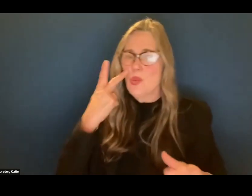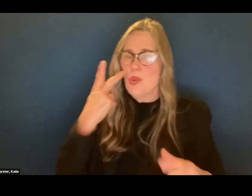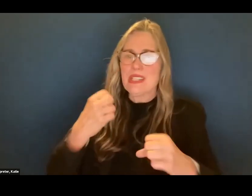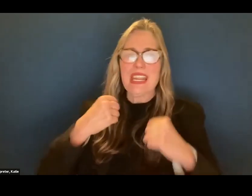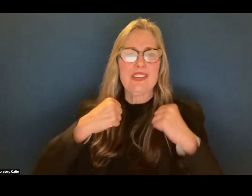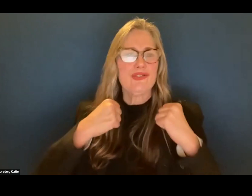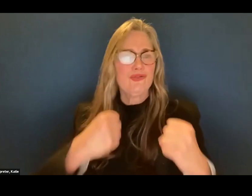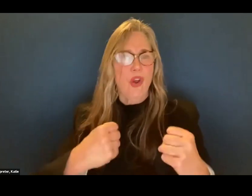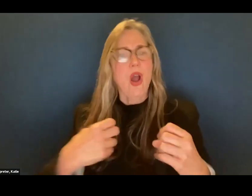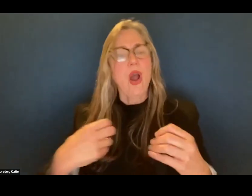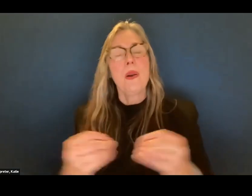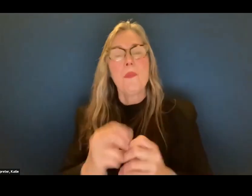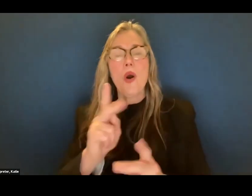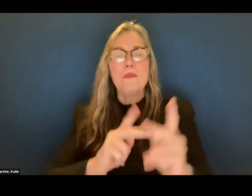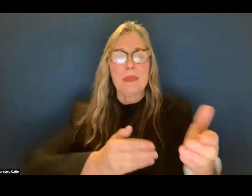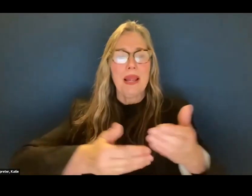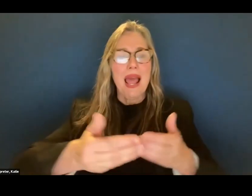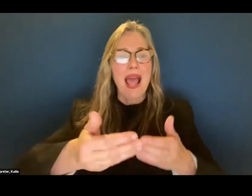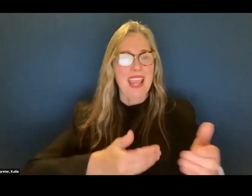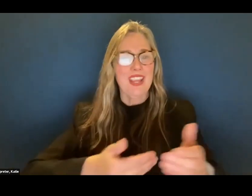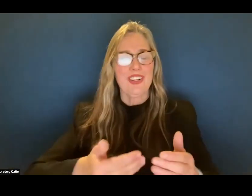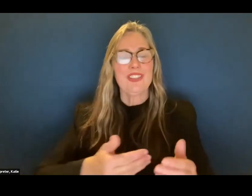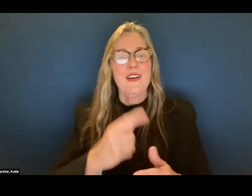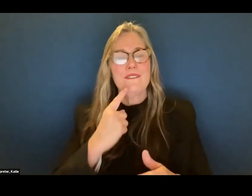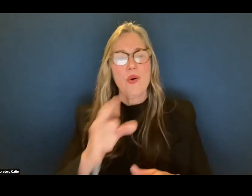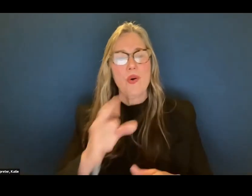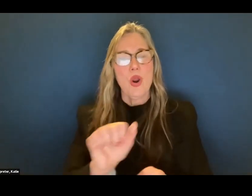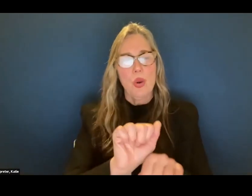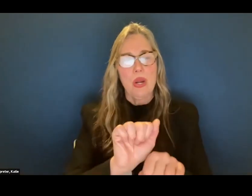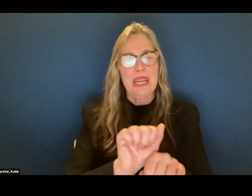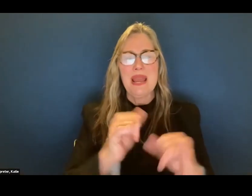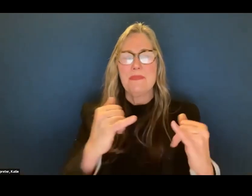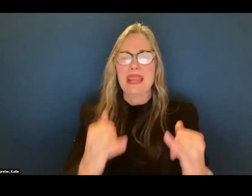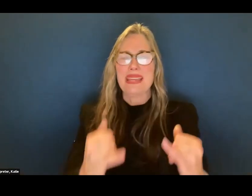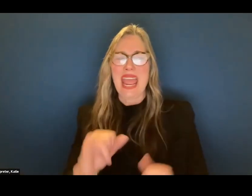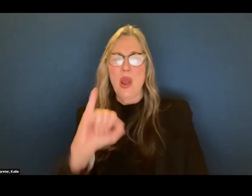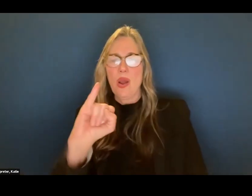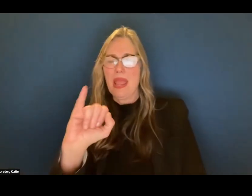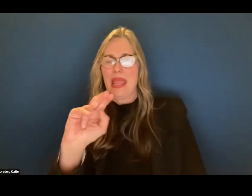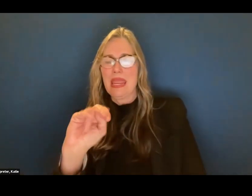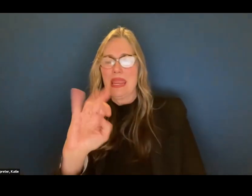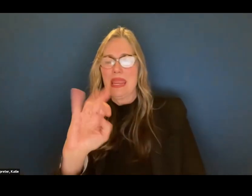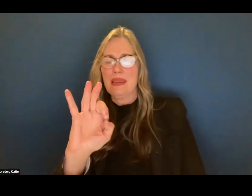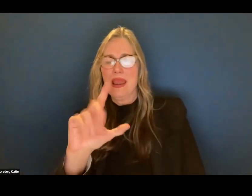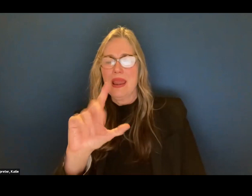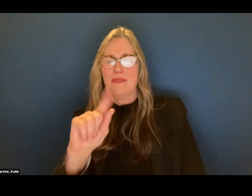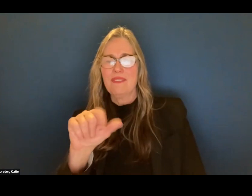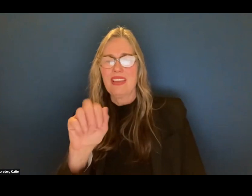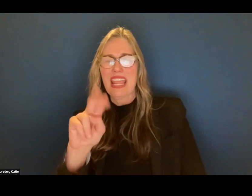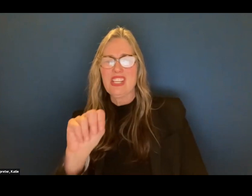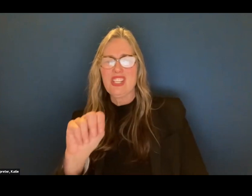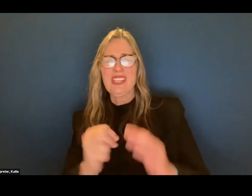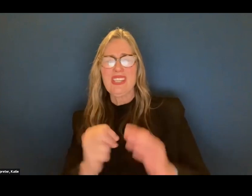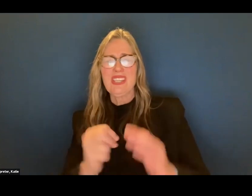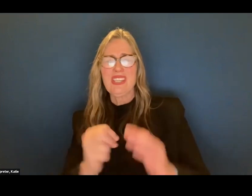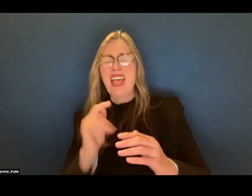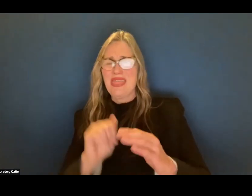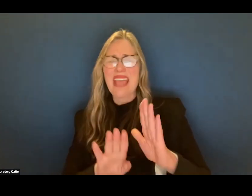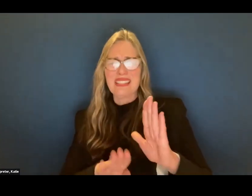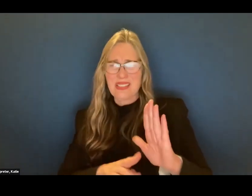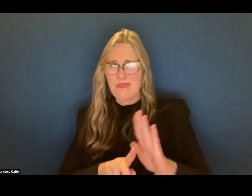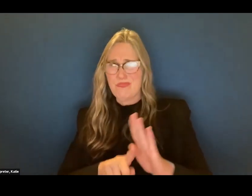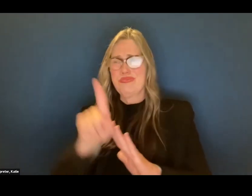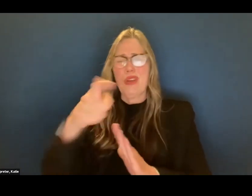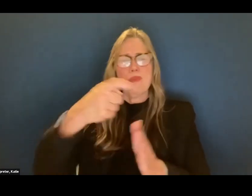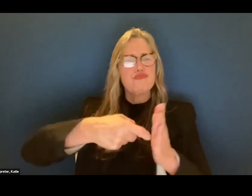So, but our inflation, as we all know, has reached a 40-year high, but it is coming down. So